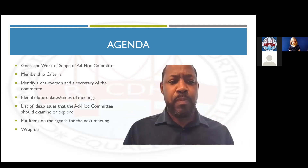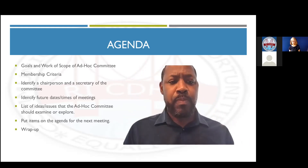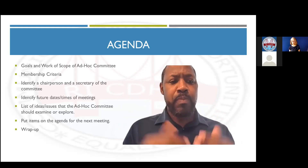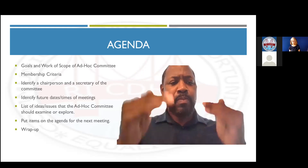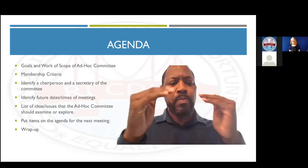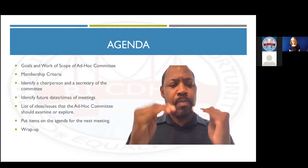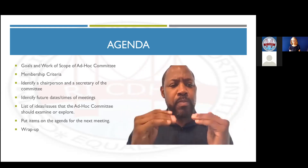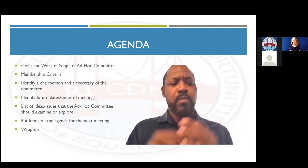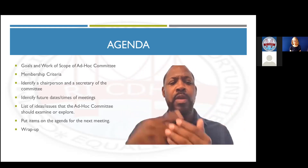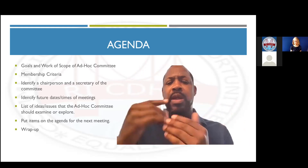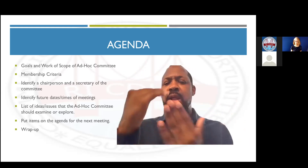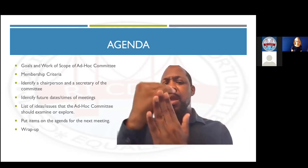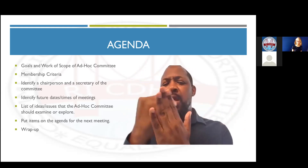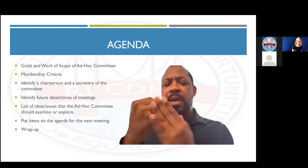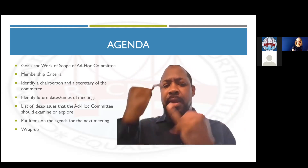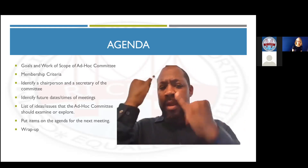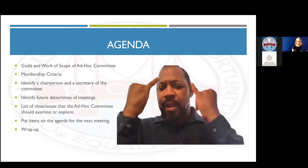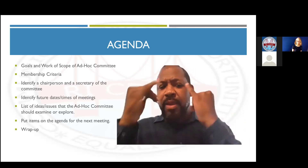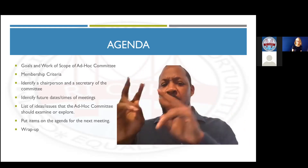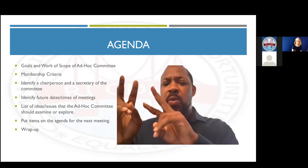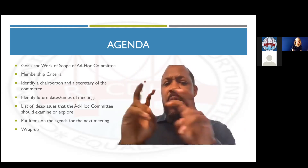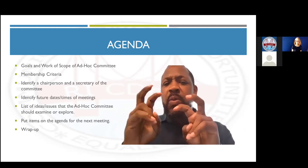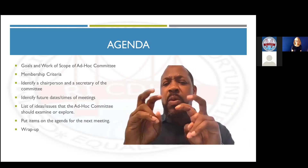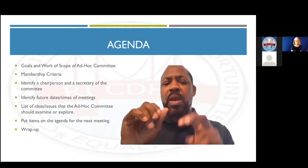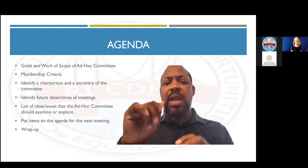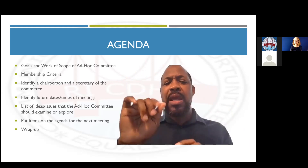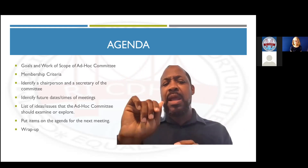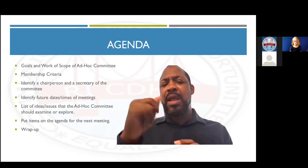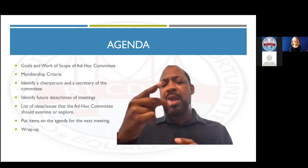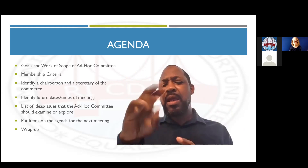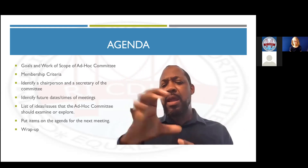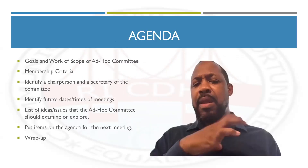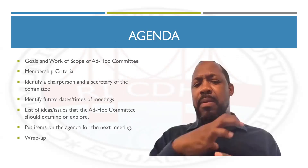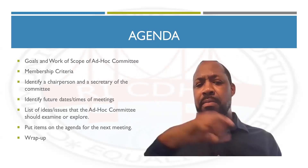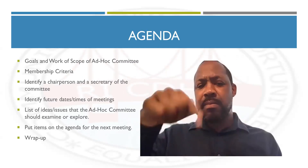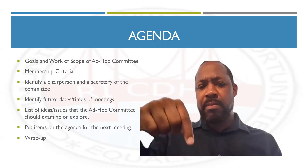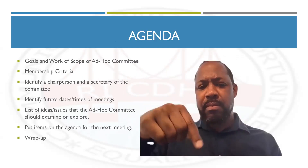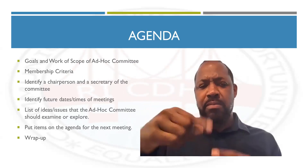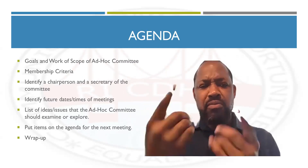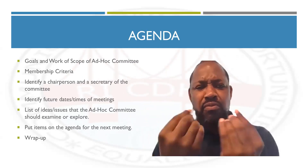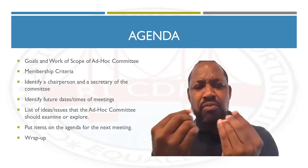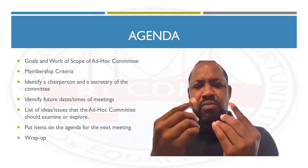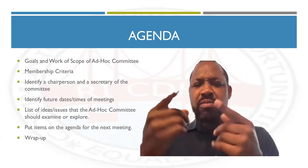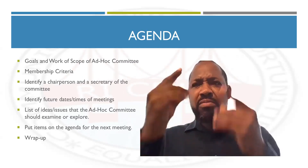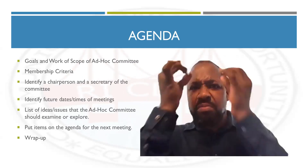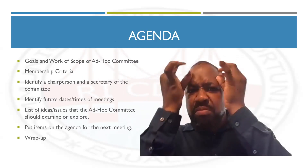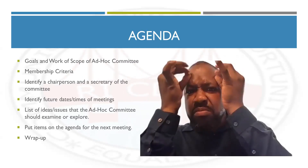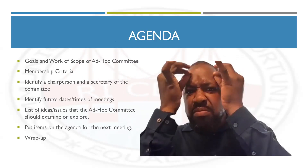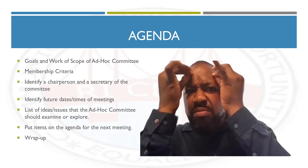won't influence that in any way. And then ideas and issues for this ad hoc committee. We'd like to hear from